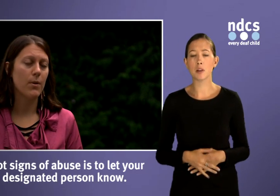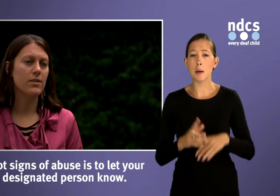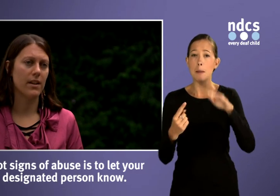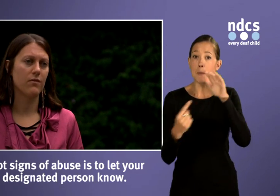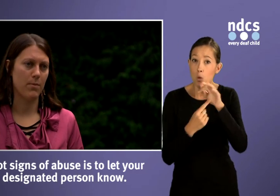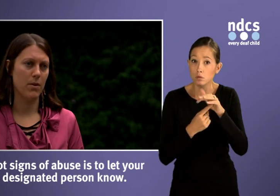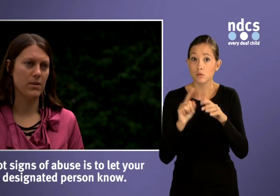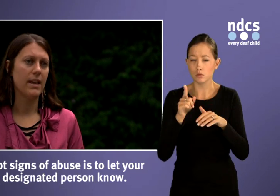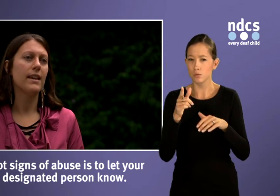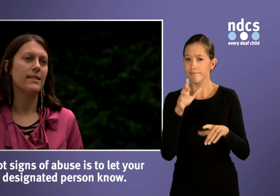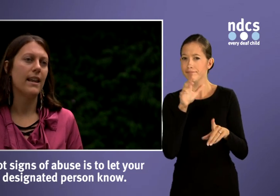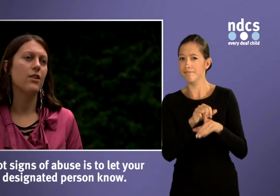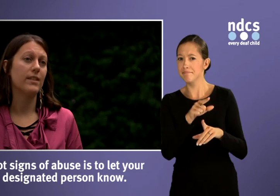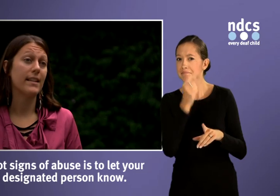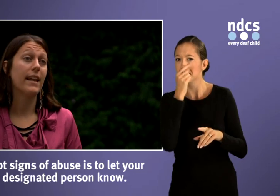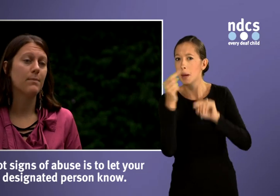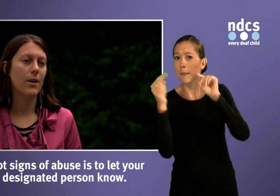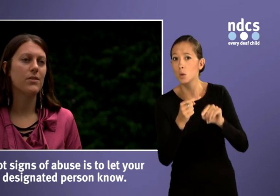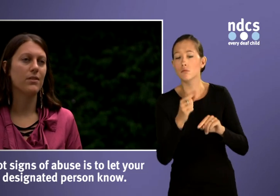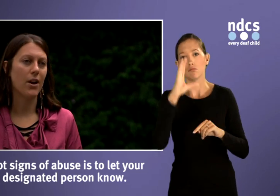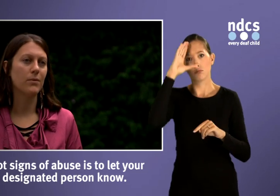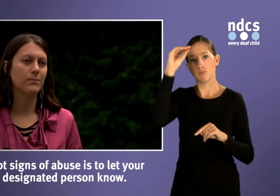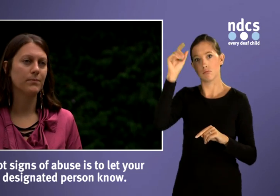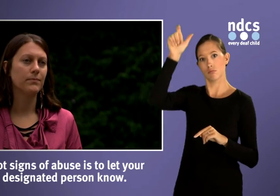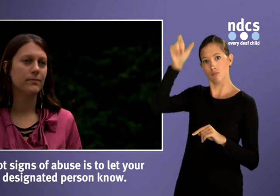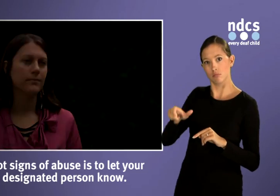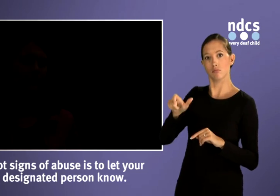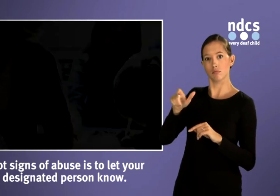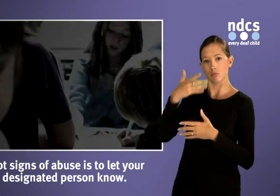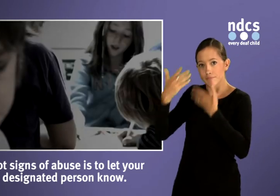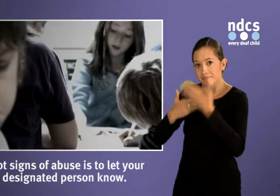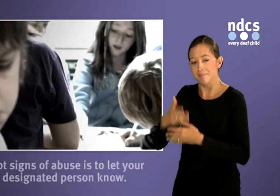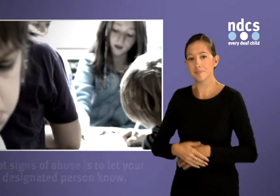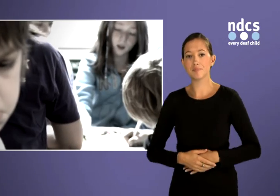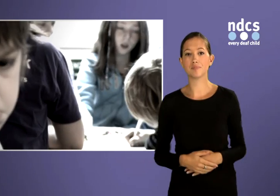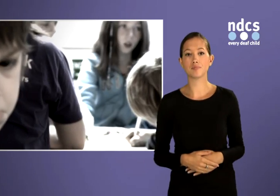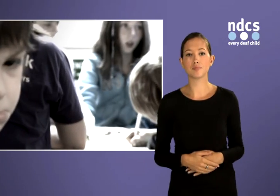do spot signs of abuse is to let your designated person know.